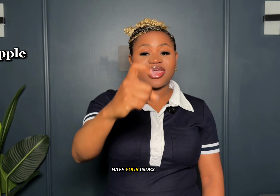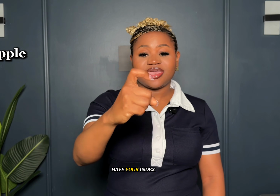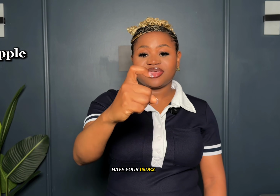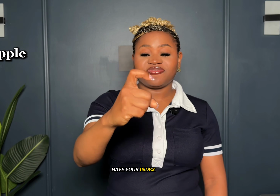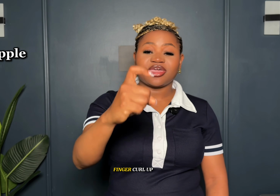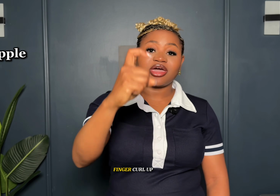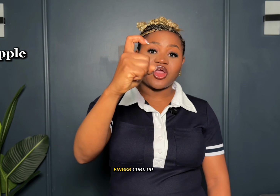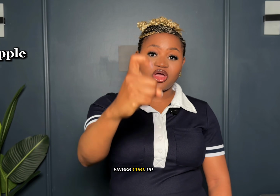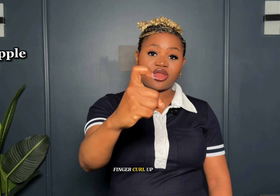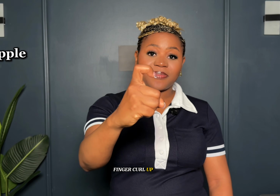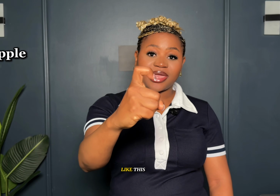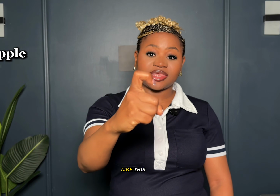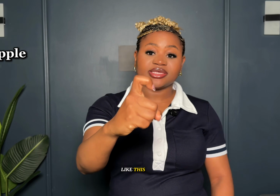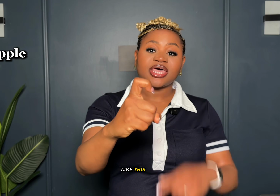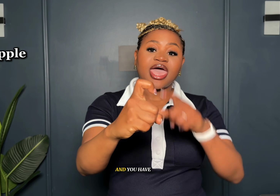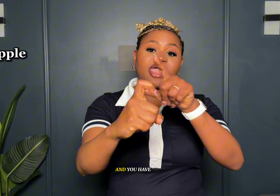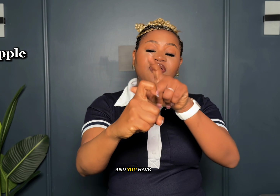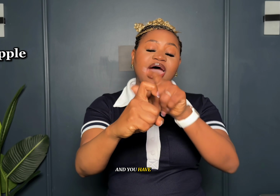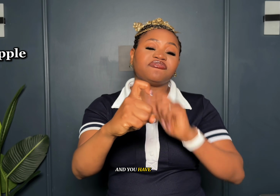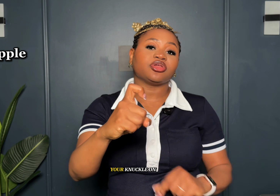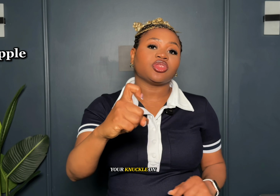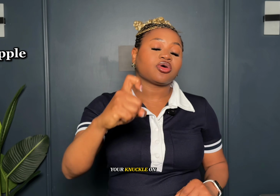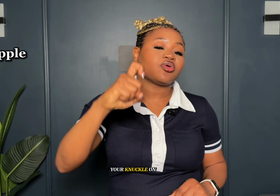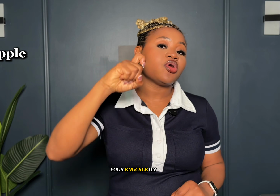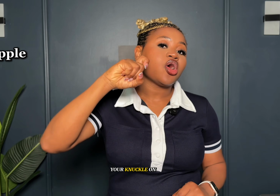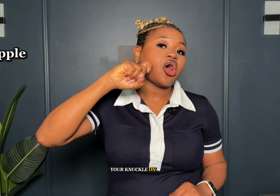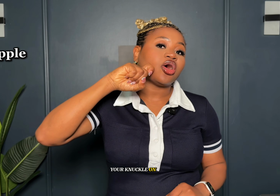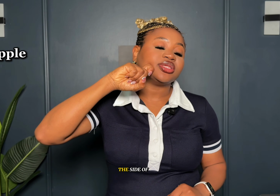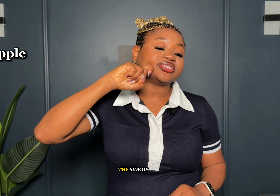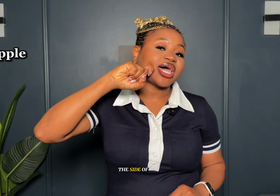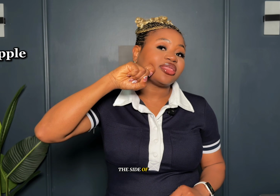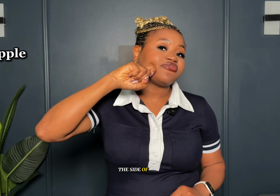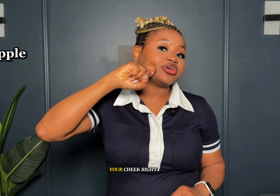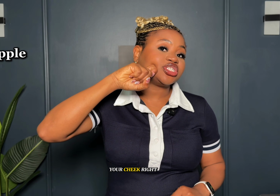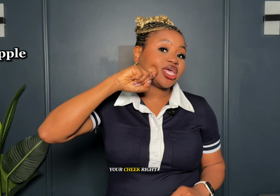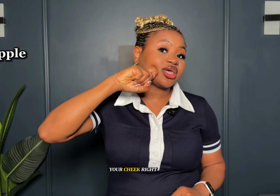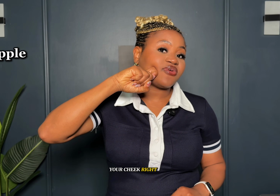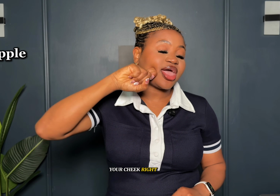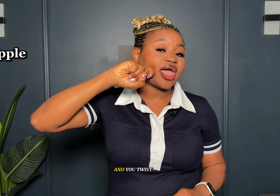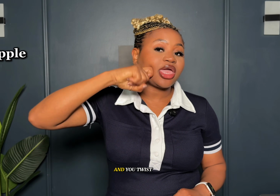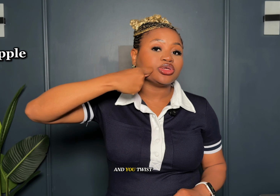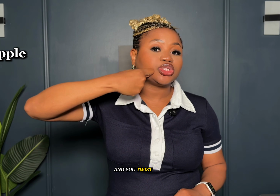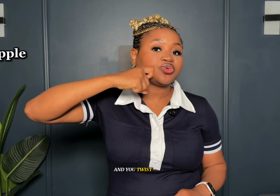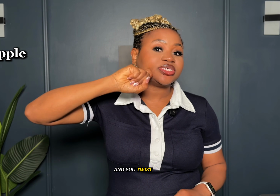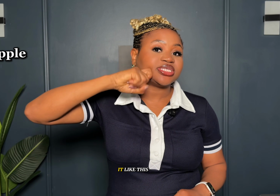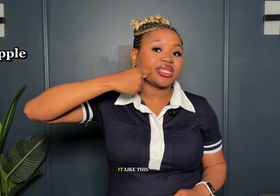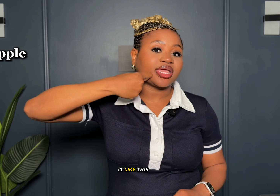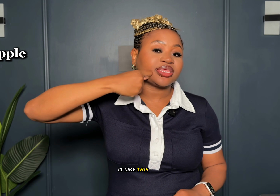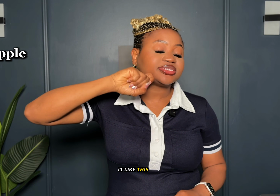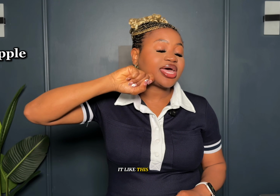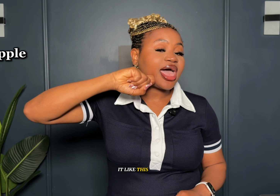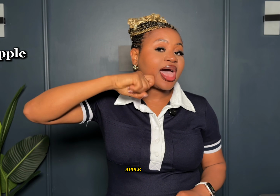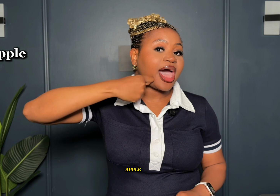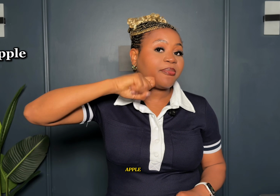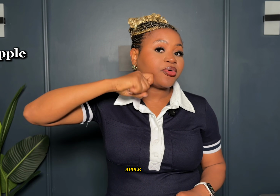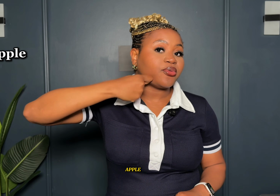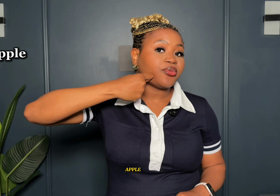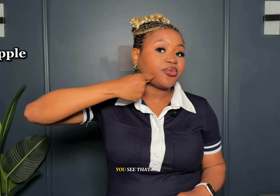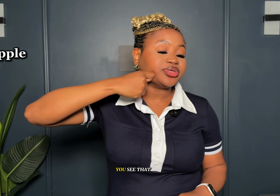index finger curled up like this and you have your knuckle on the side of your cheek, right? And you twist it like this. Apple. You see